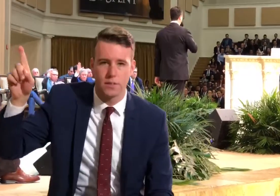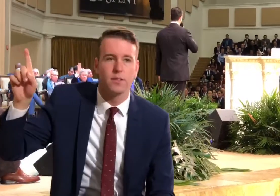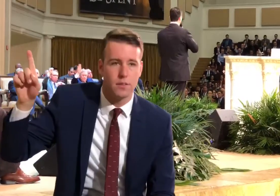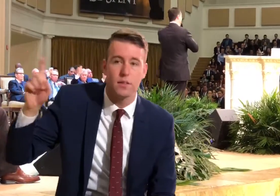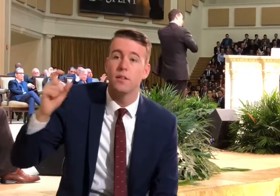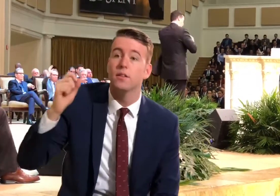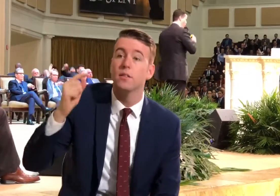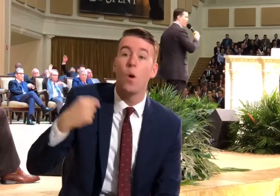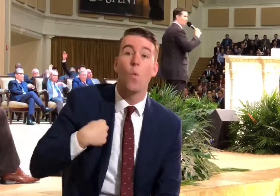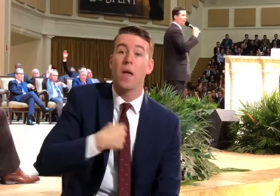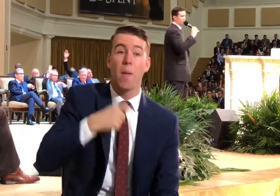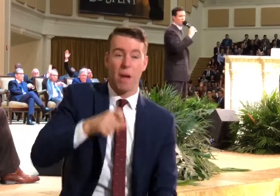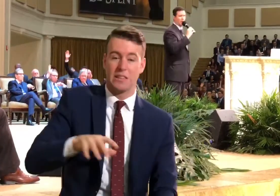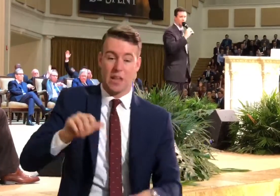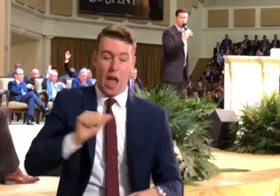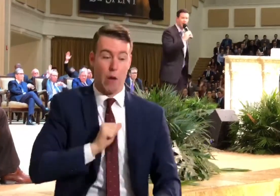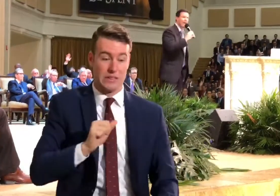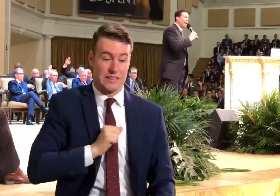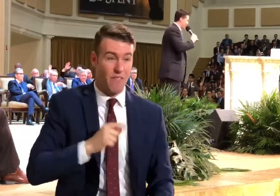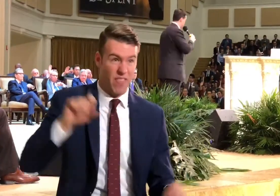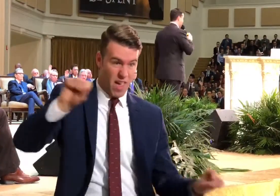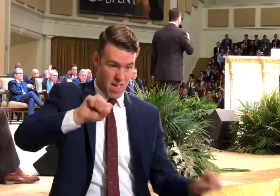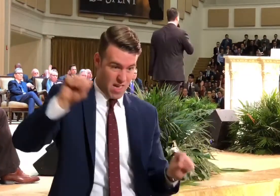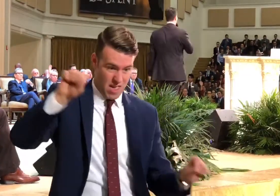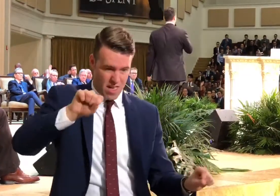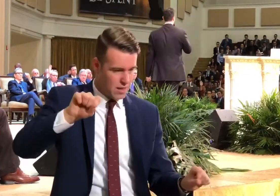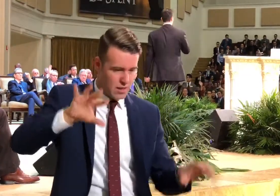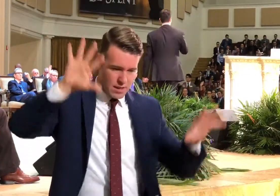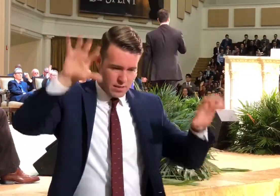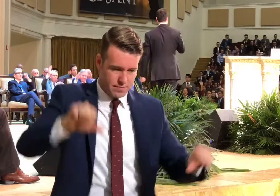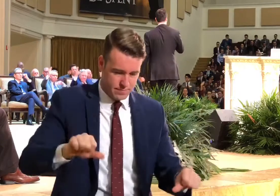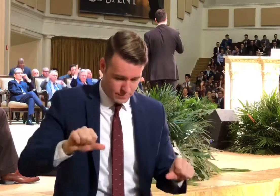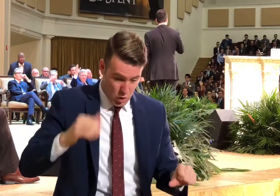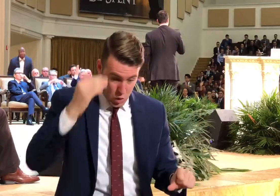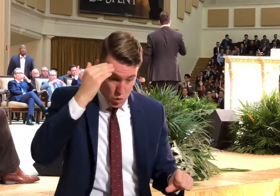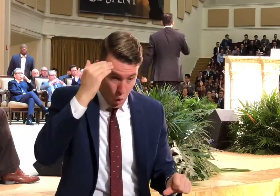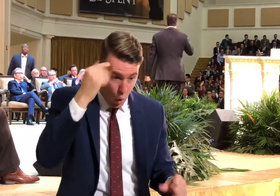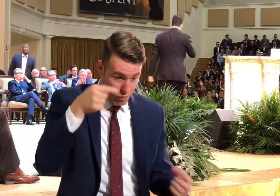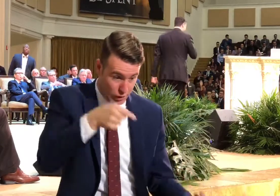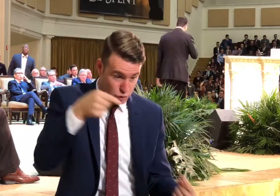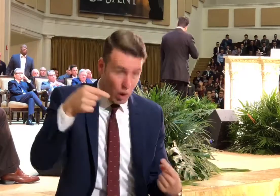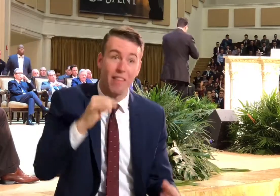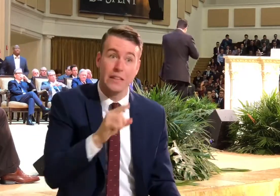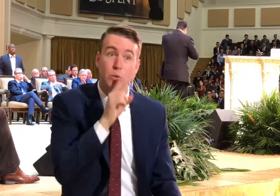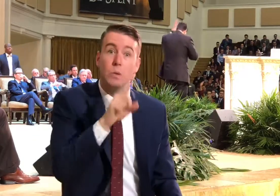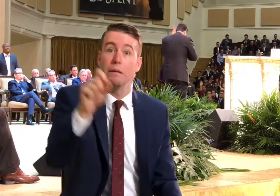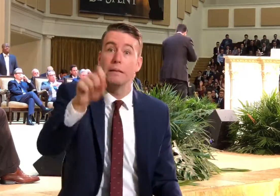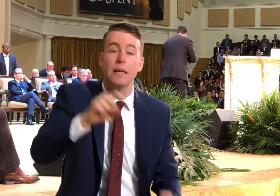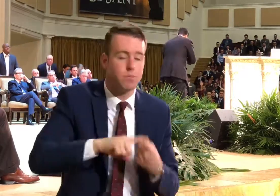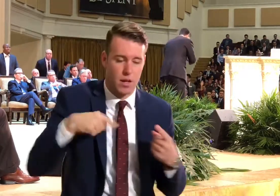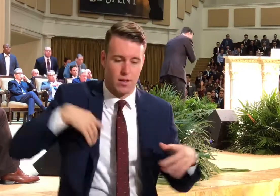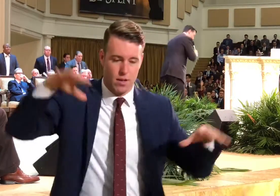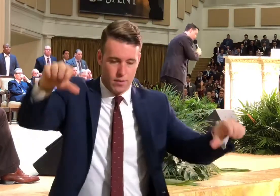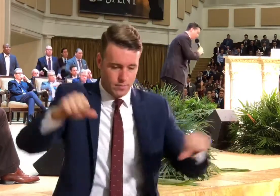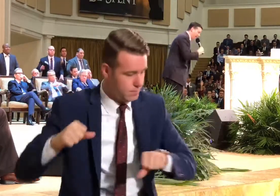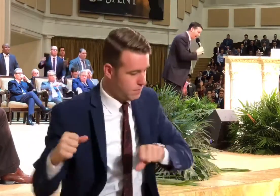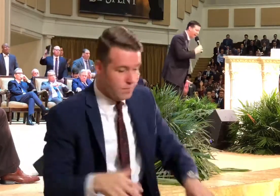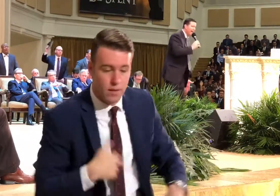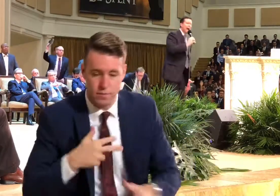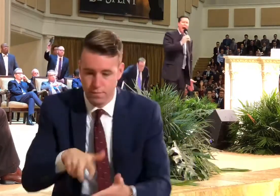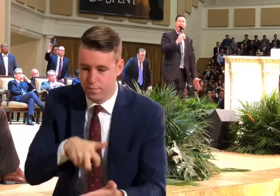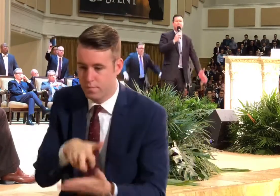We're going to have to grab a hold of ourselves and say, I know the struggle is real, but I am going to find the prayer